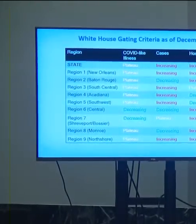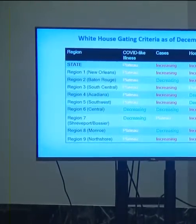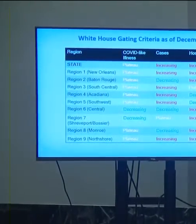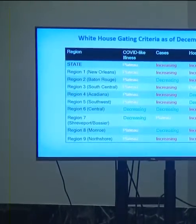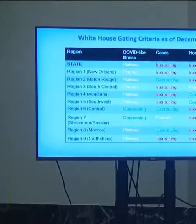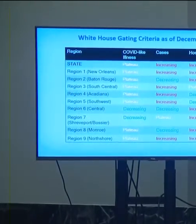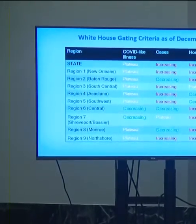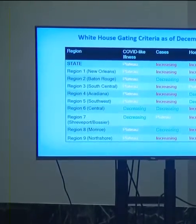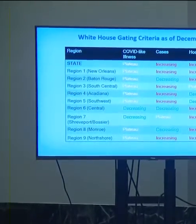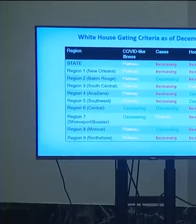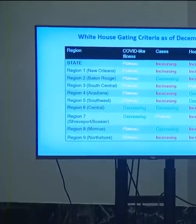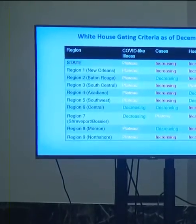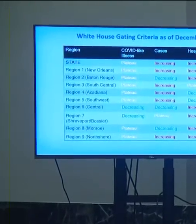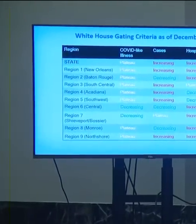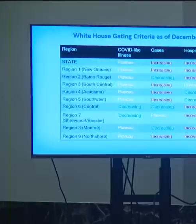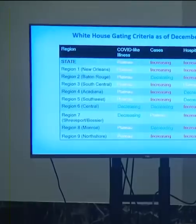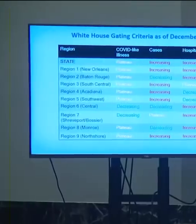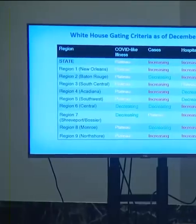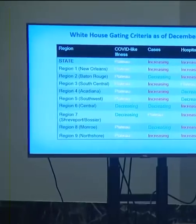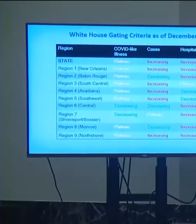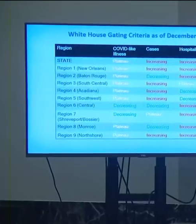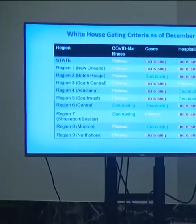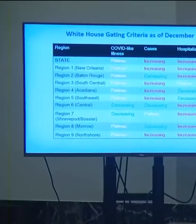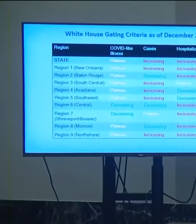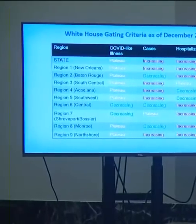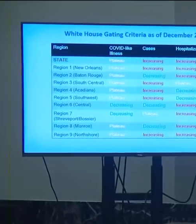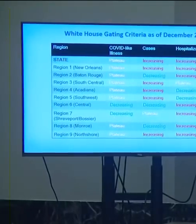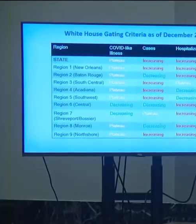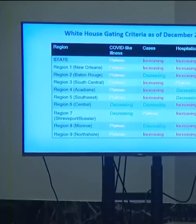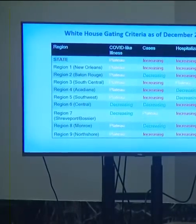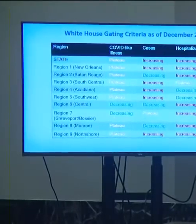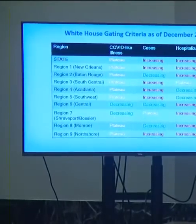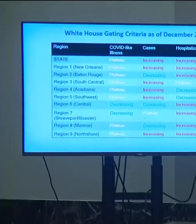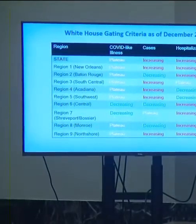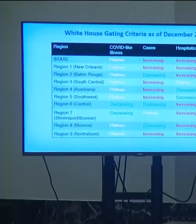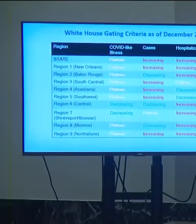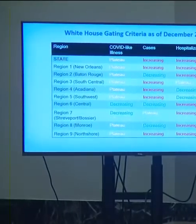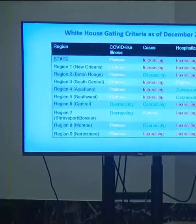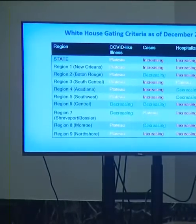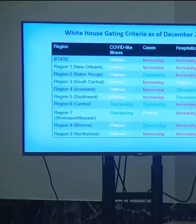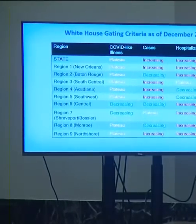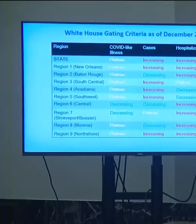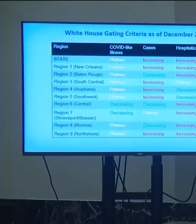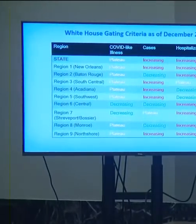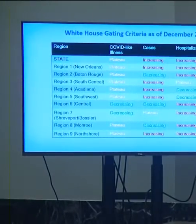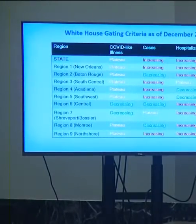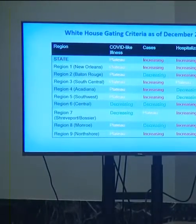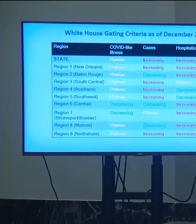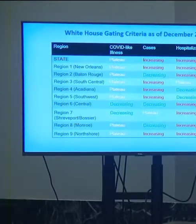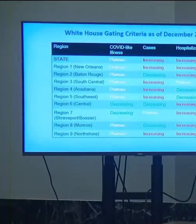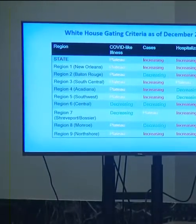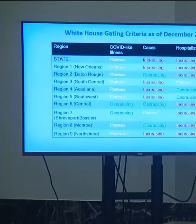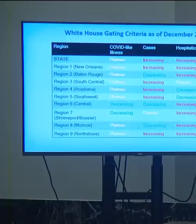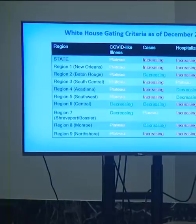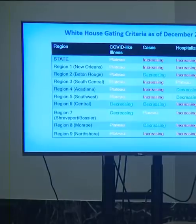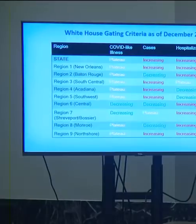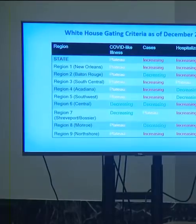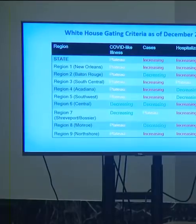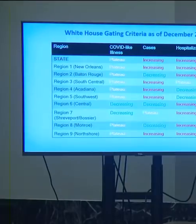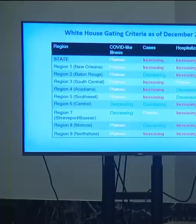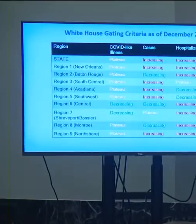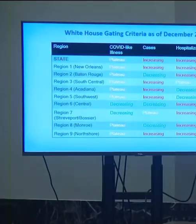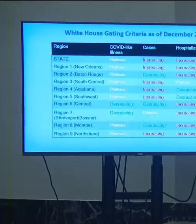part, increasing, but in a couple of places, or 3 places, regions I should say, decreasing, and a plateau in Region 7. And